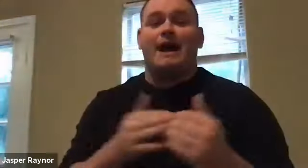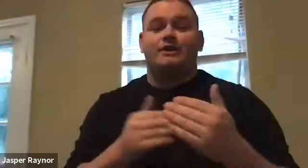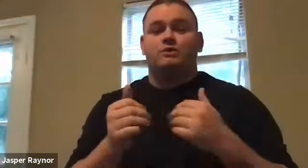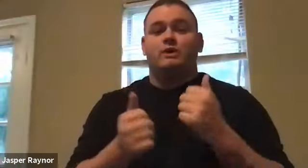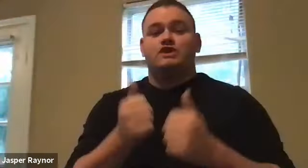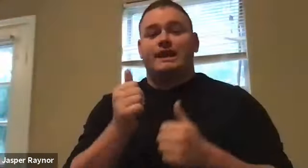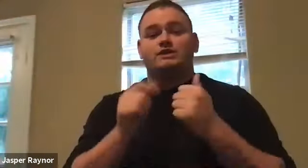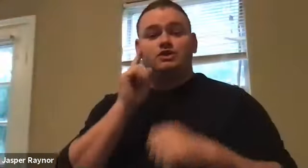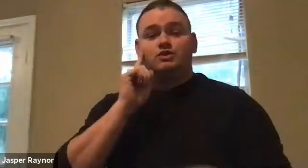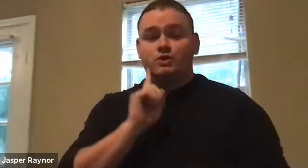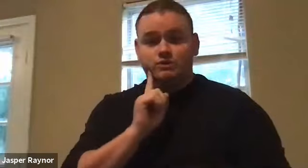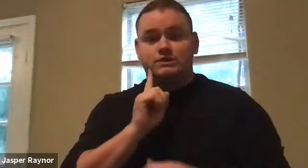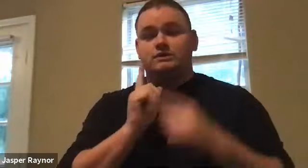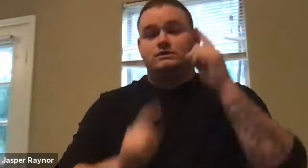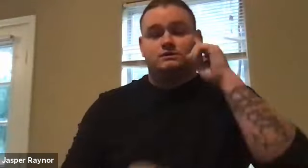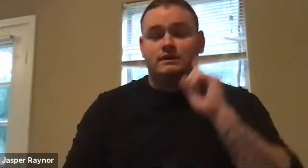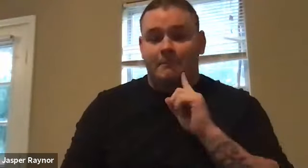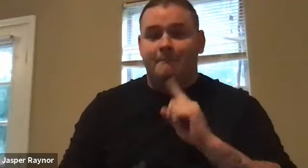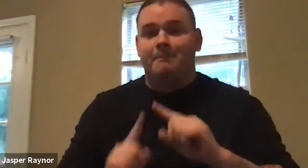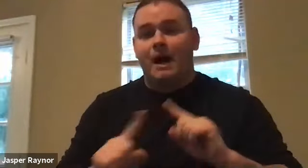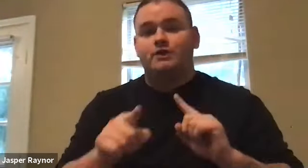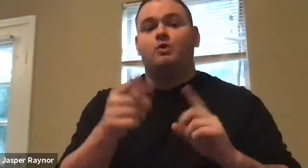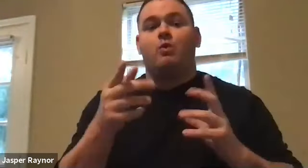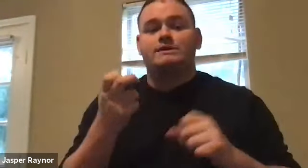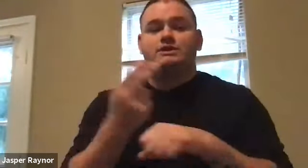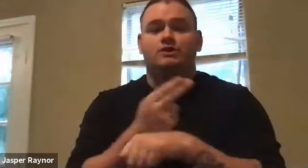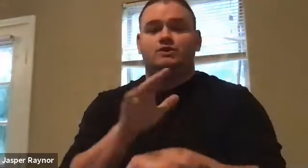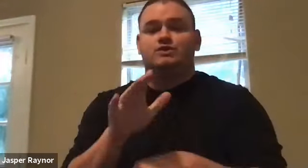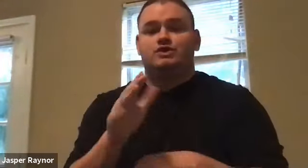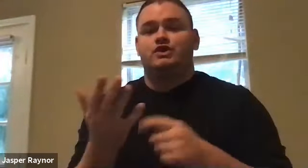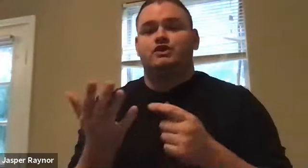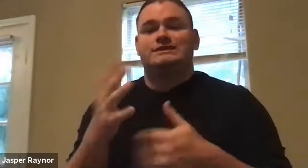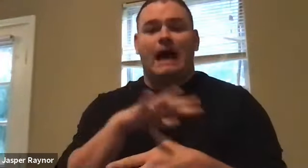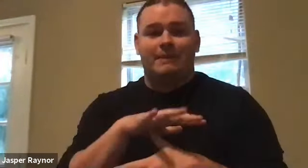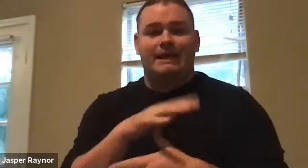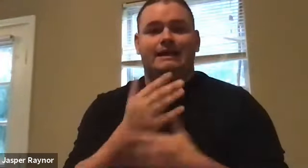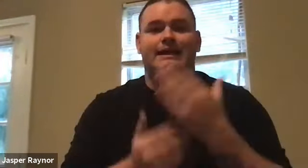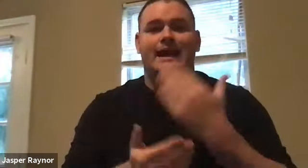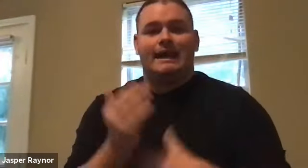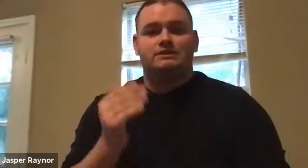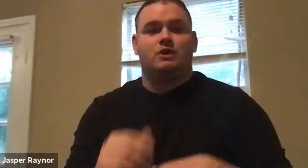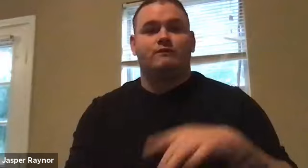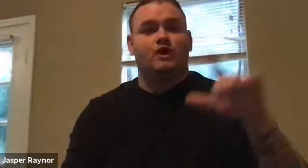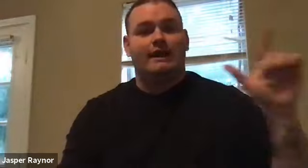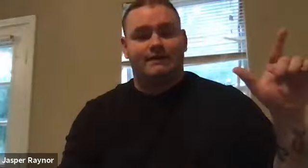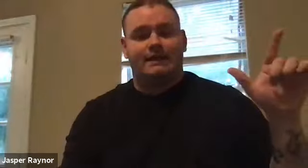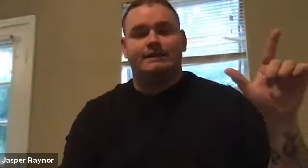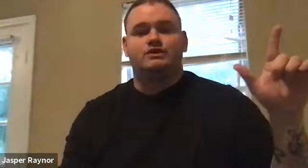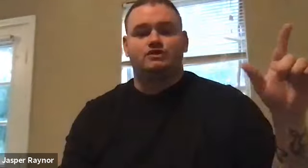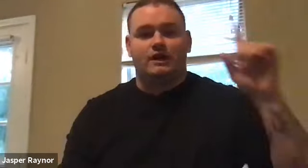matter which hand you use, but you want to use your dominant hand. So if you're left-handed, use your left